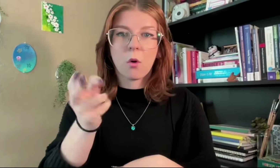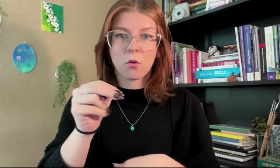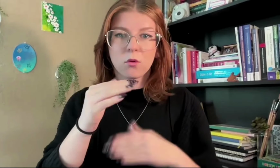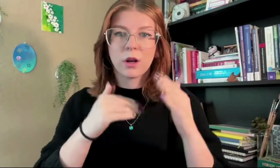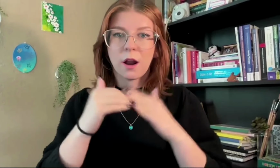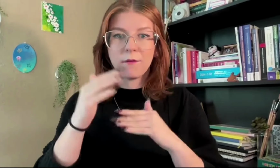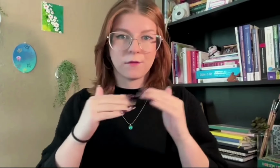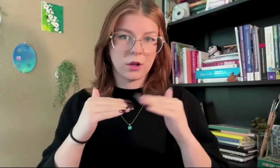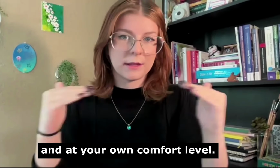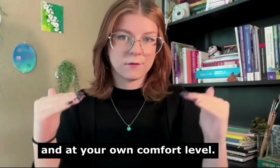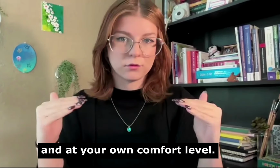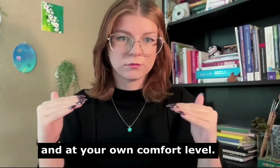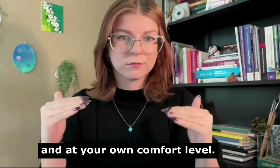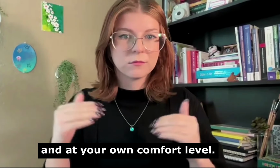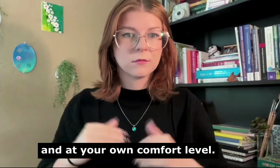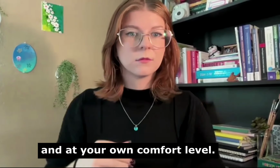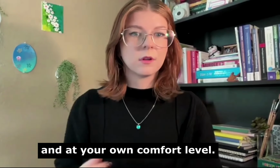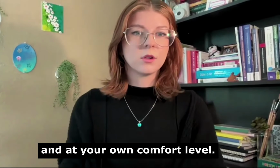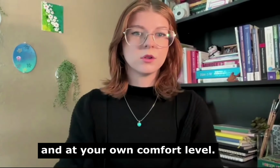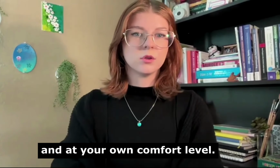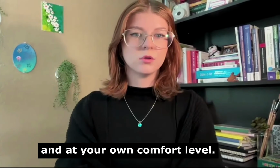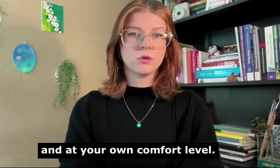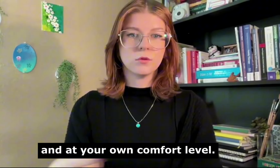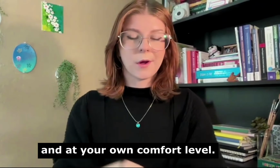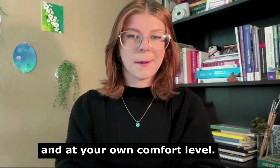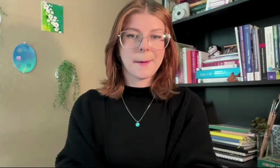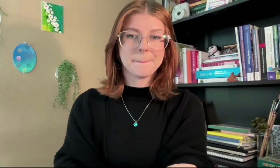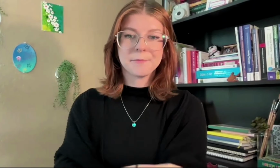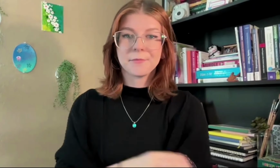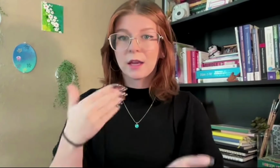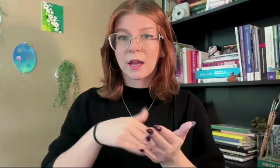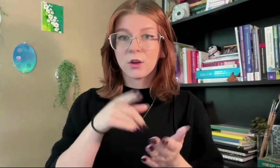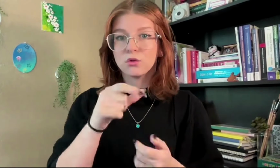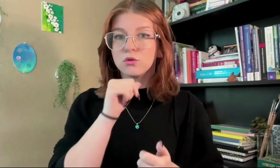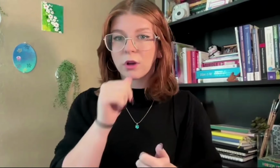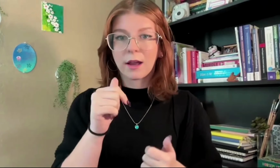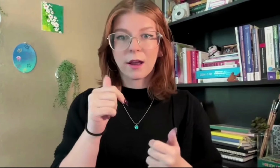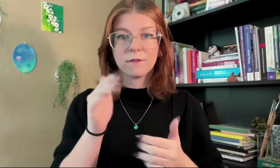pace and at your own comfort level.